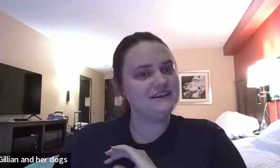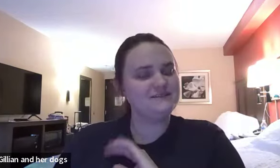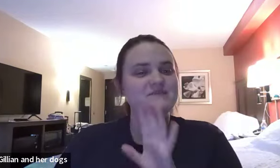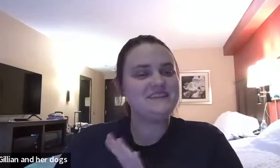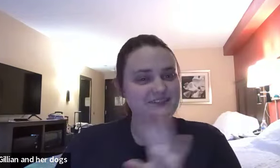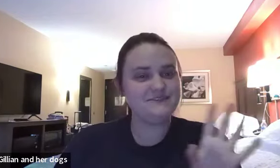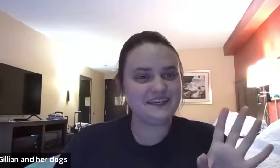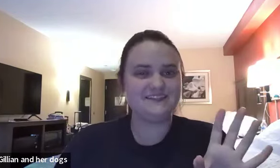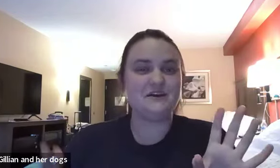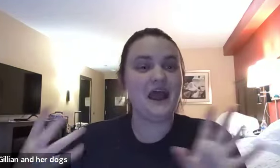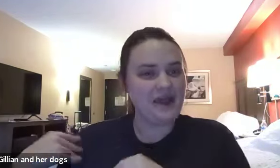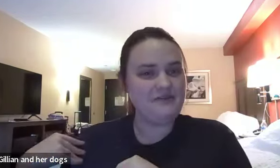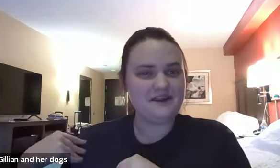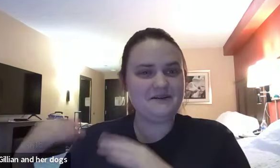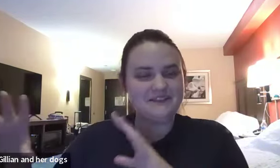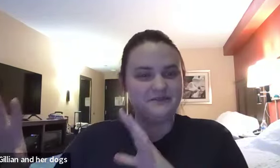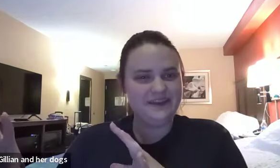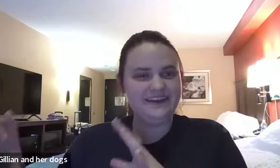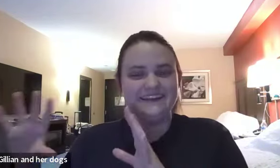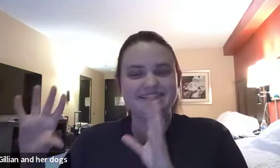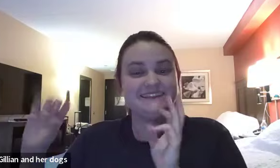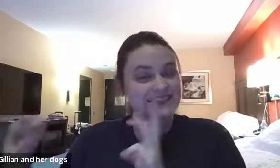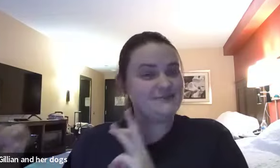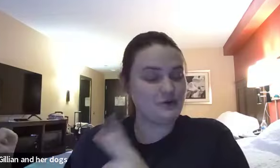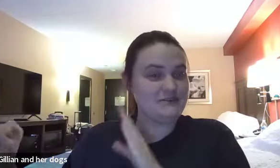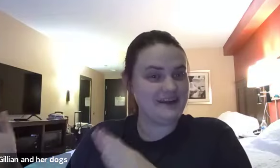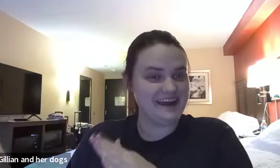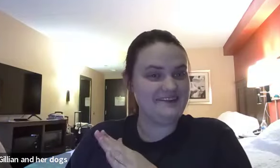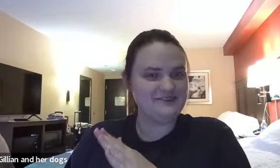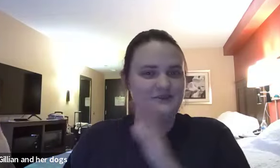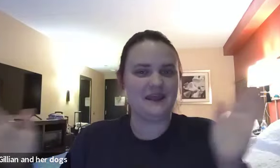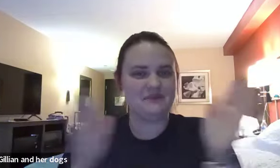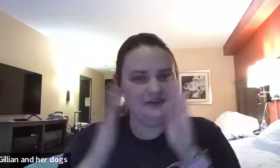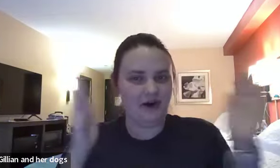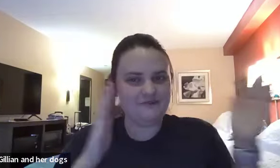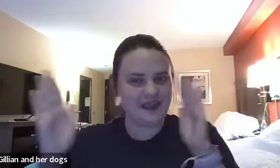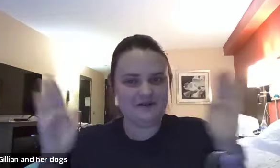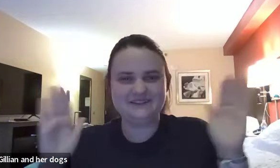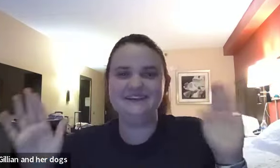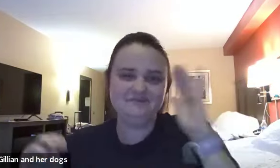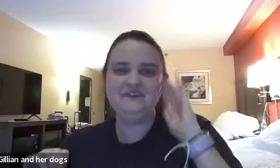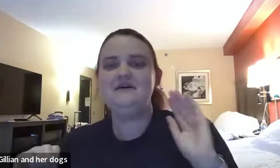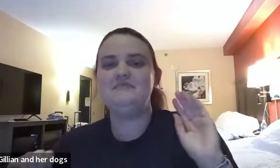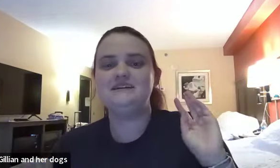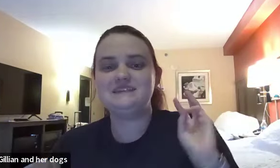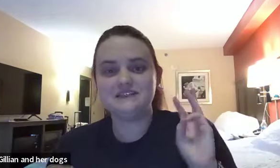yes, 6:15. Sorry. Over here in Pennsylvania, it is 6:40 right now. So like I'm a little off my hours, but